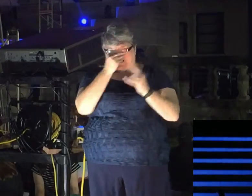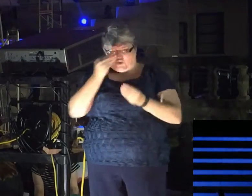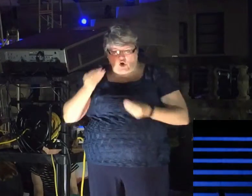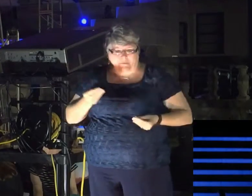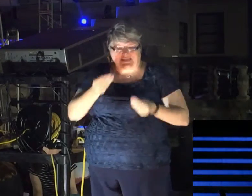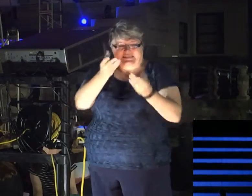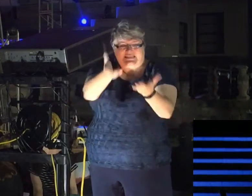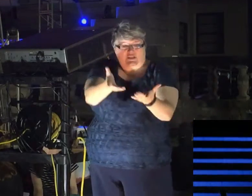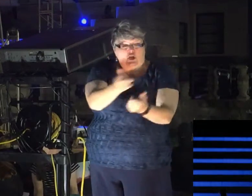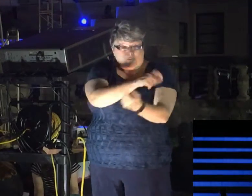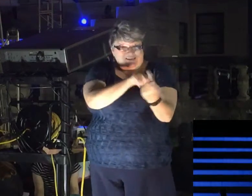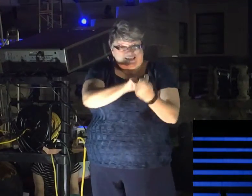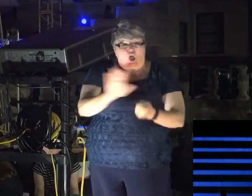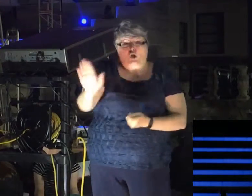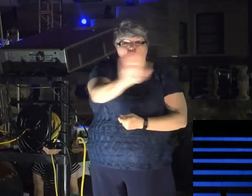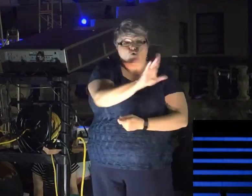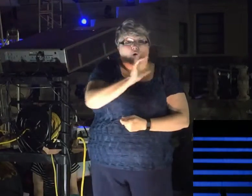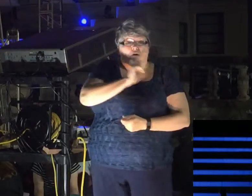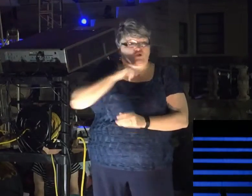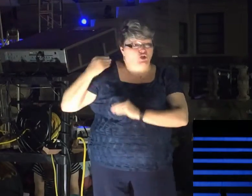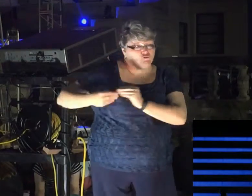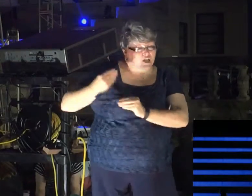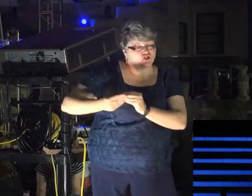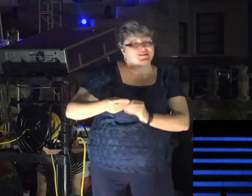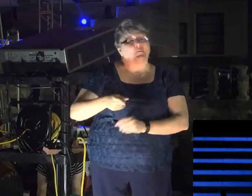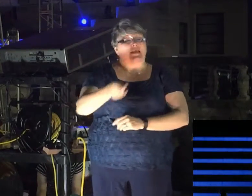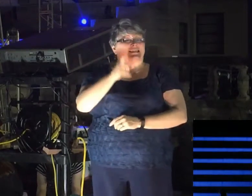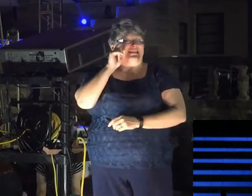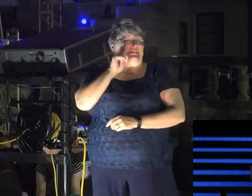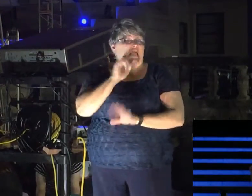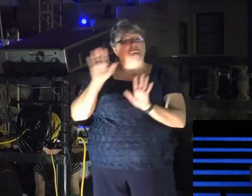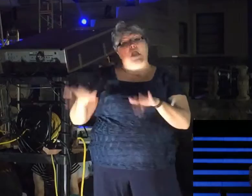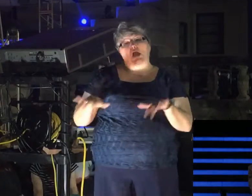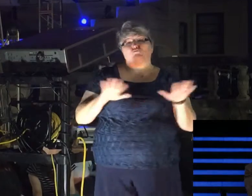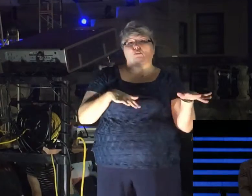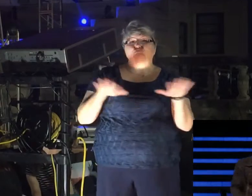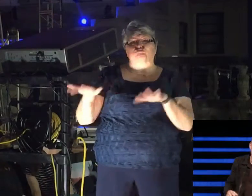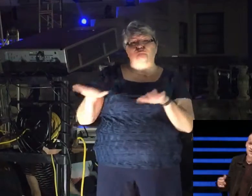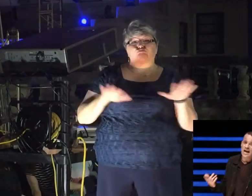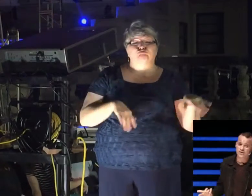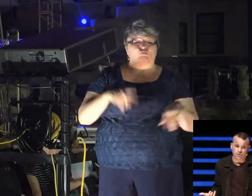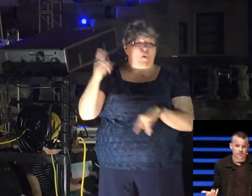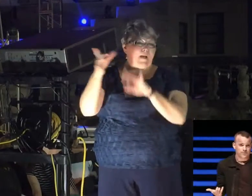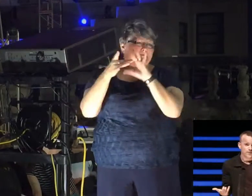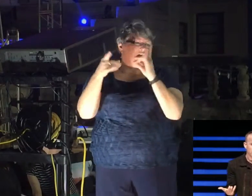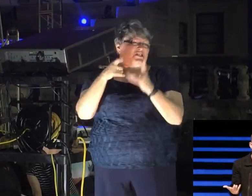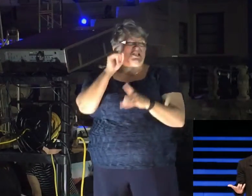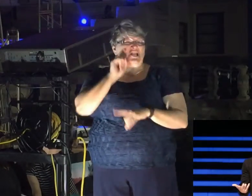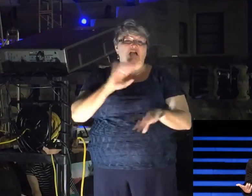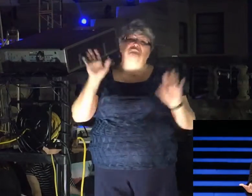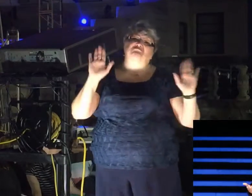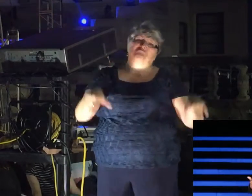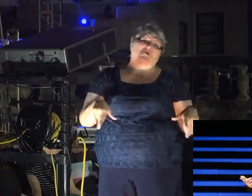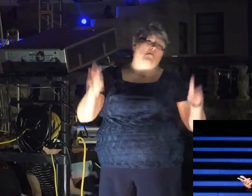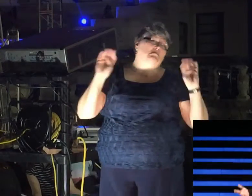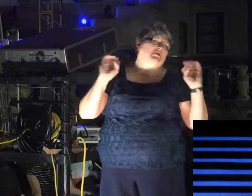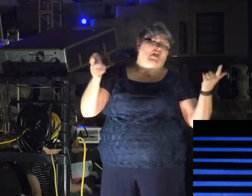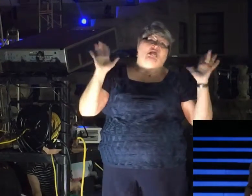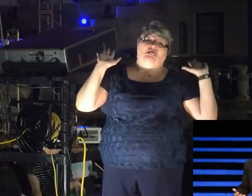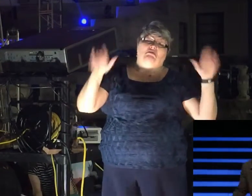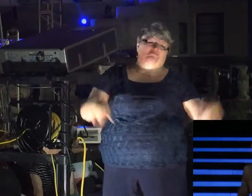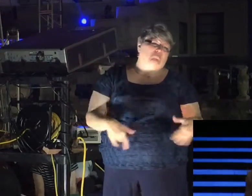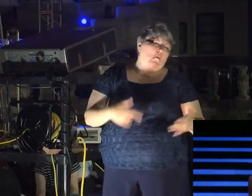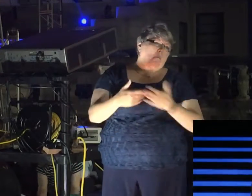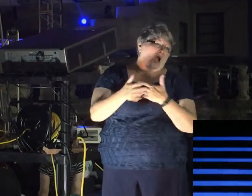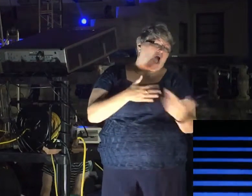3 messages are being pressed on particularly your generation. One is that sex is casual. One message is sex is no big